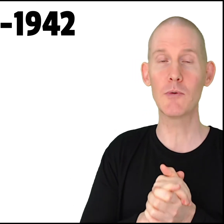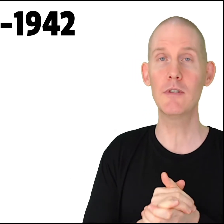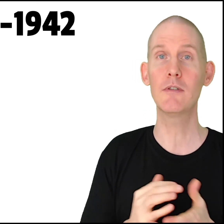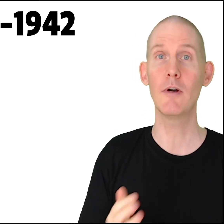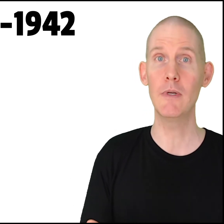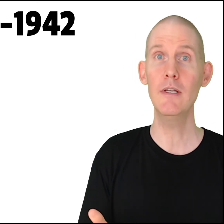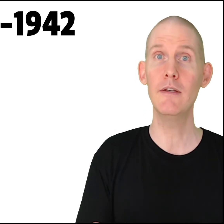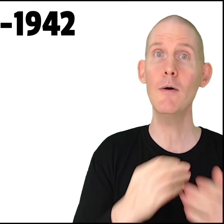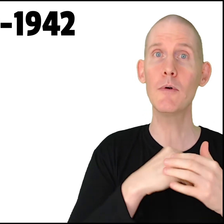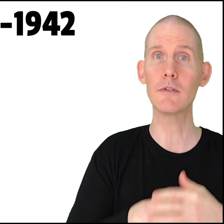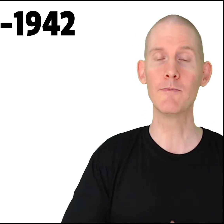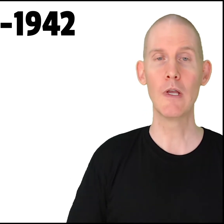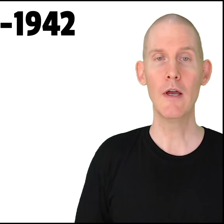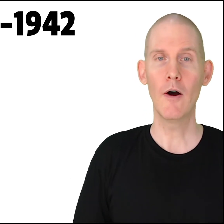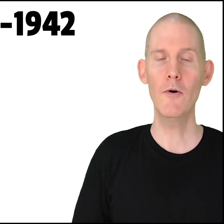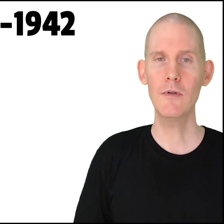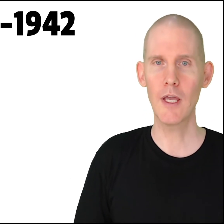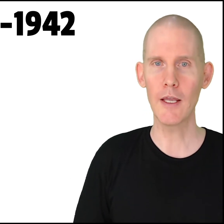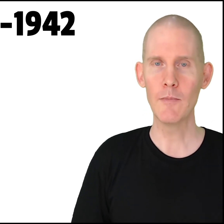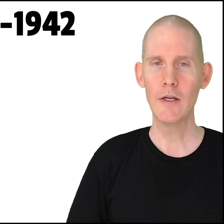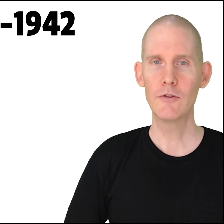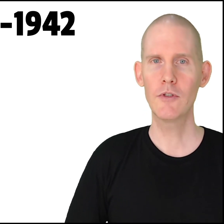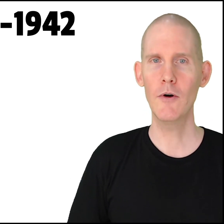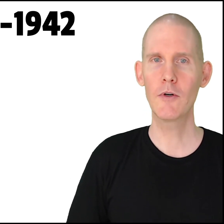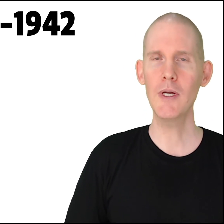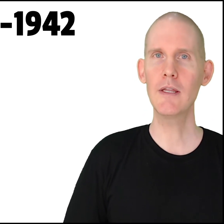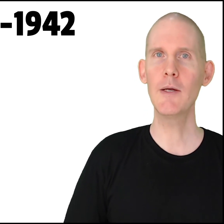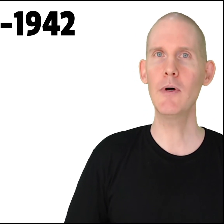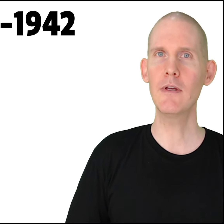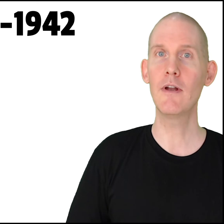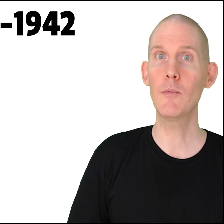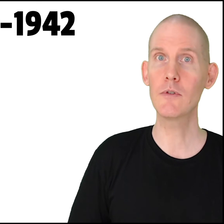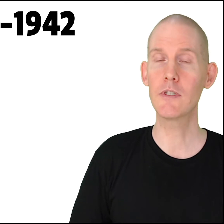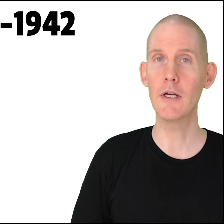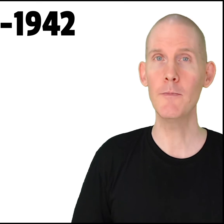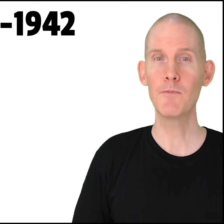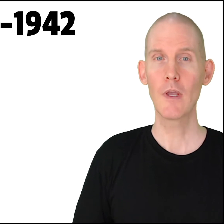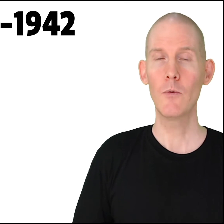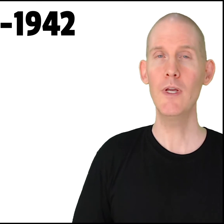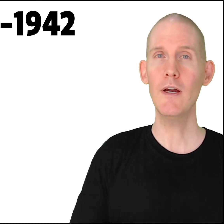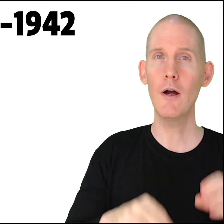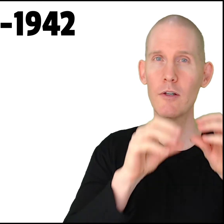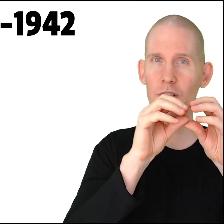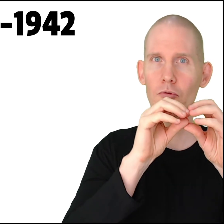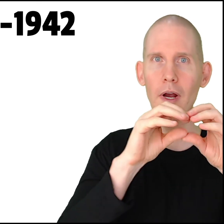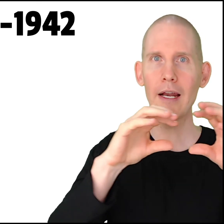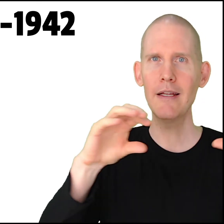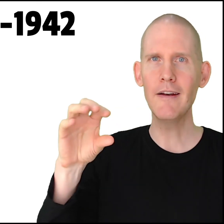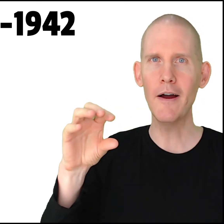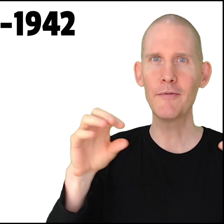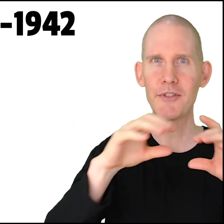which mean numbers. Okay, so quick thing about the numbers here. We are just rattling off,